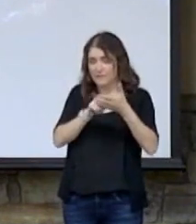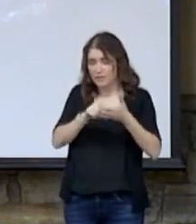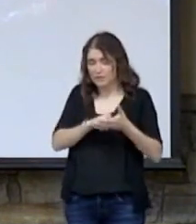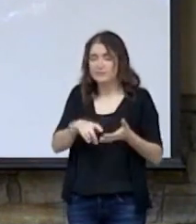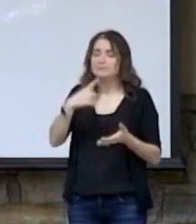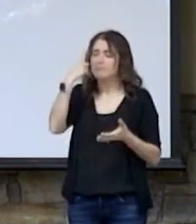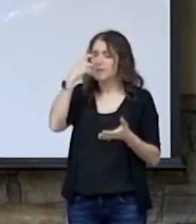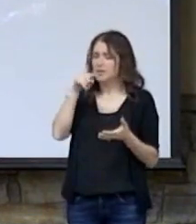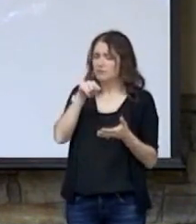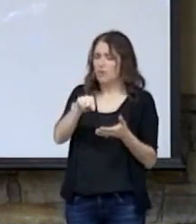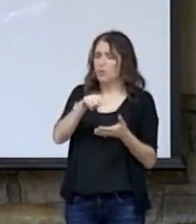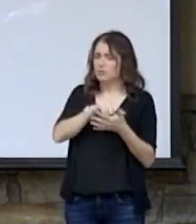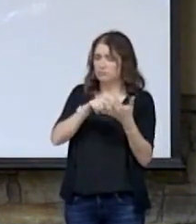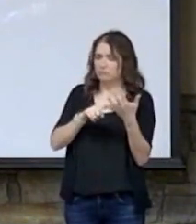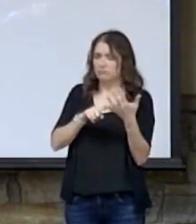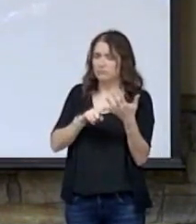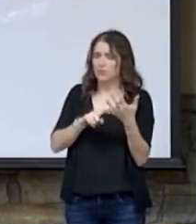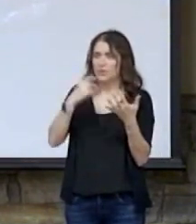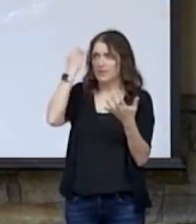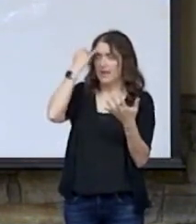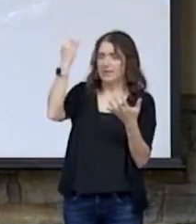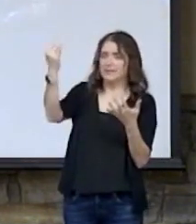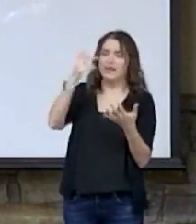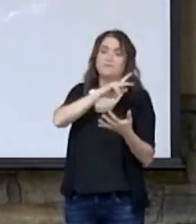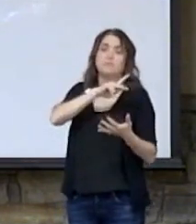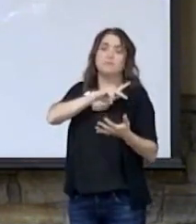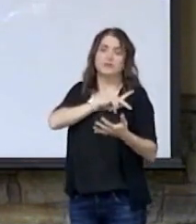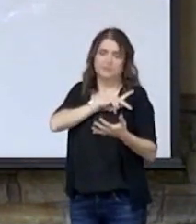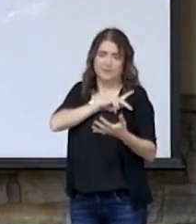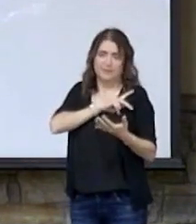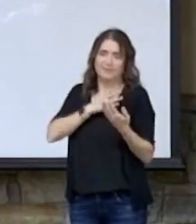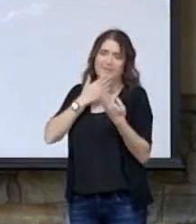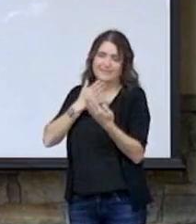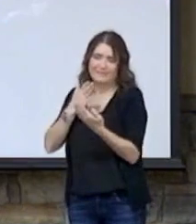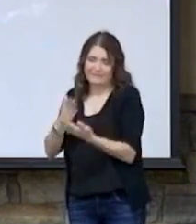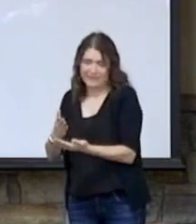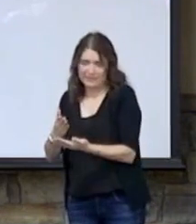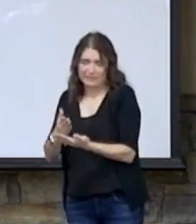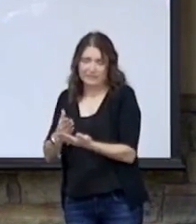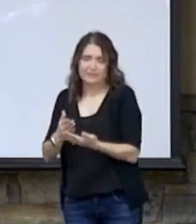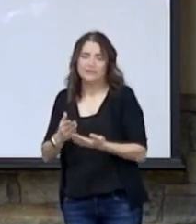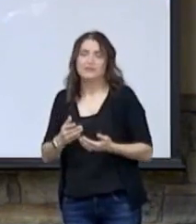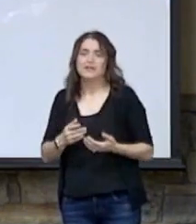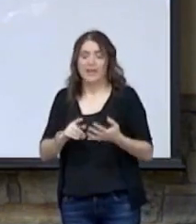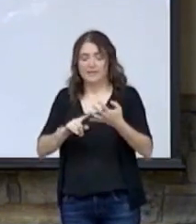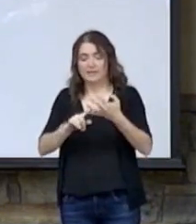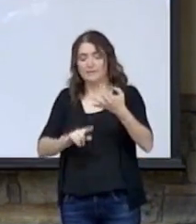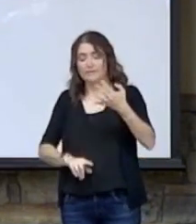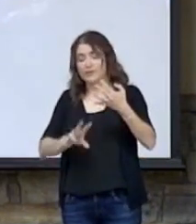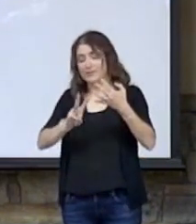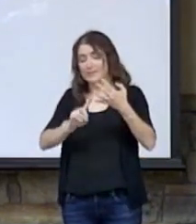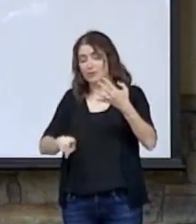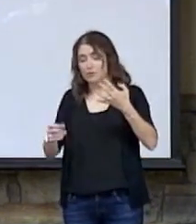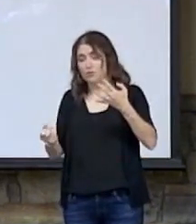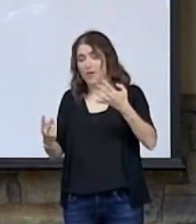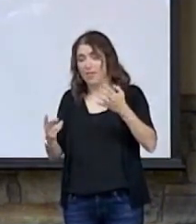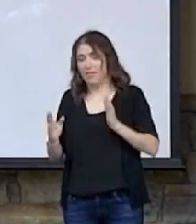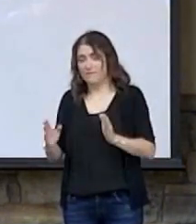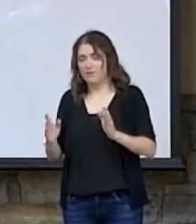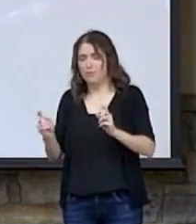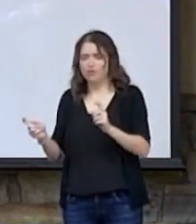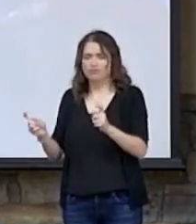those verses deal with the idea of personal thanksgiving. Verses 6 through 12 transition into kind